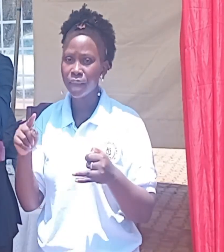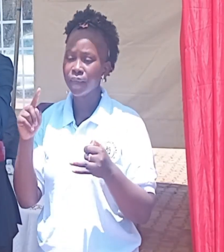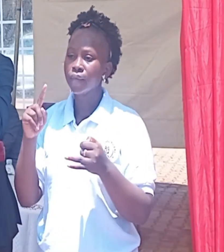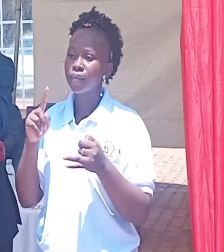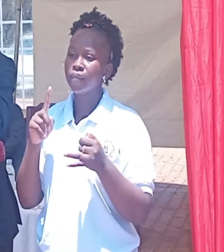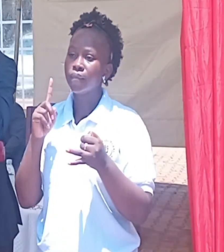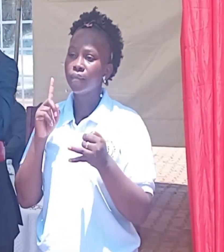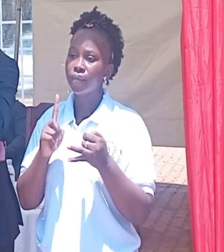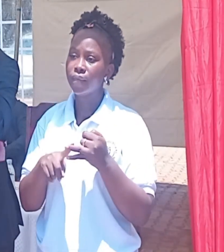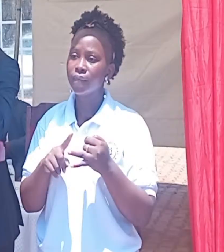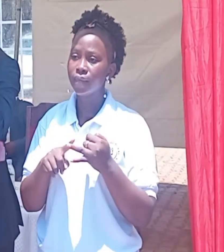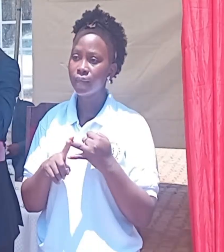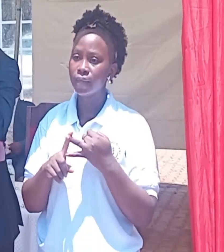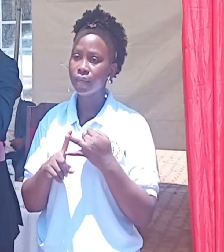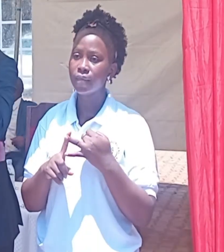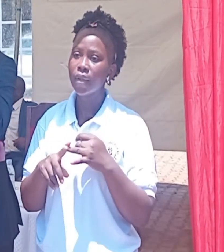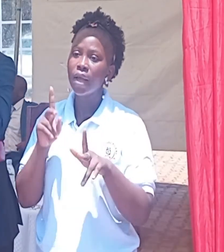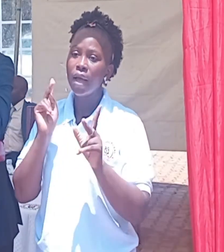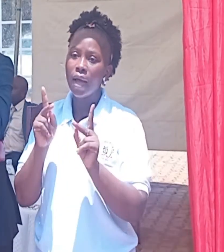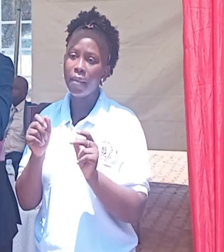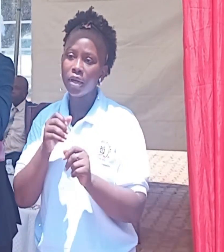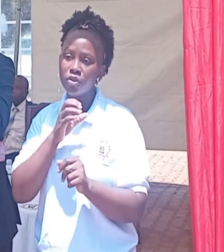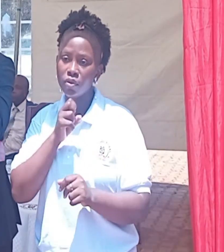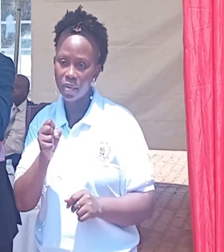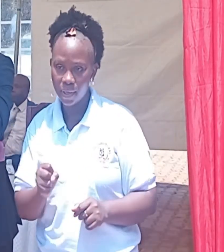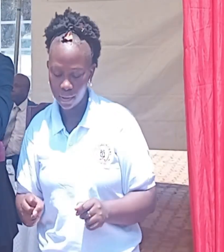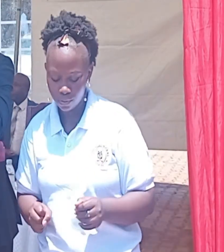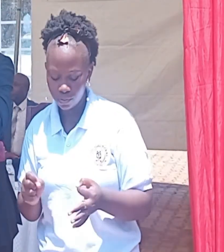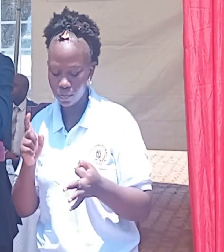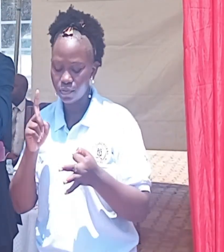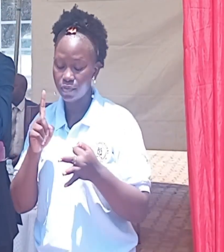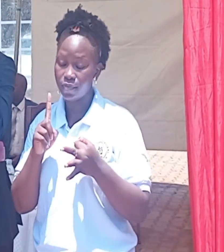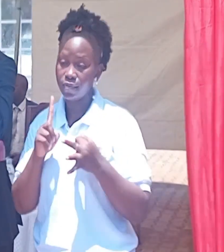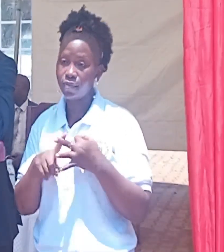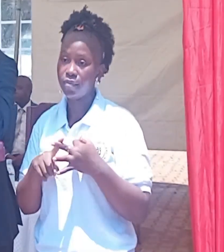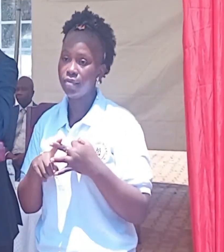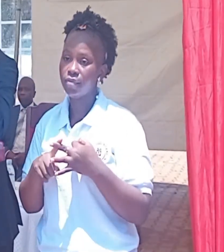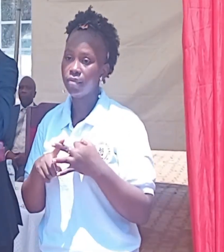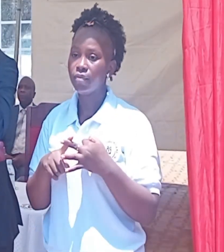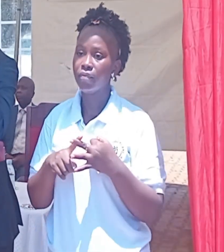obulema, abantu abakulu oba abakadde,